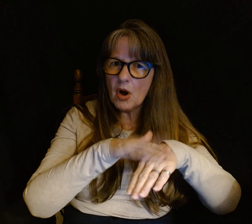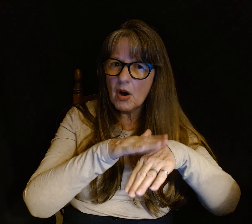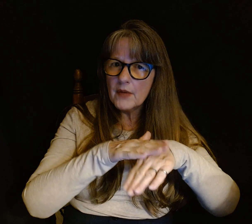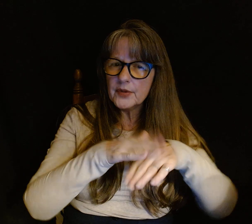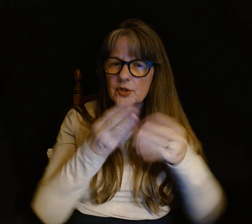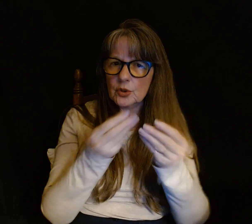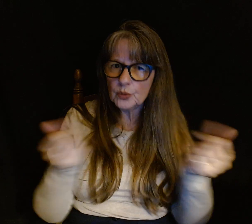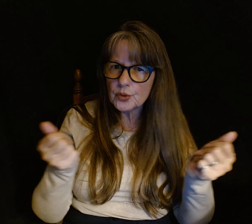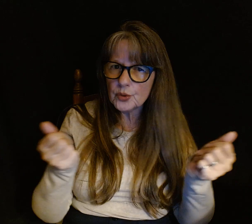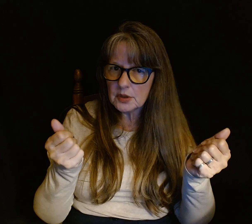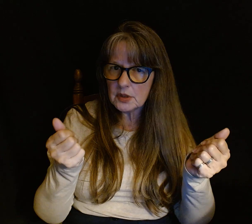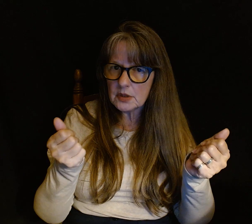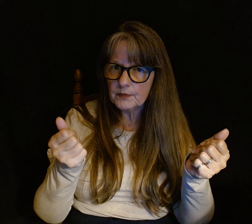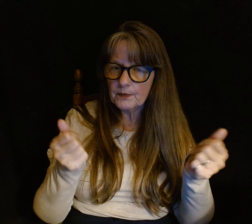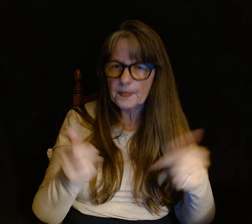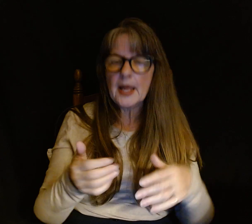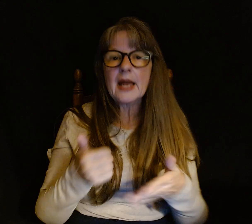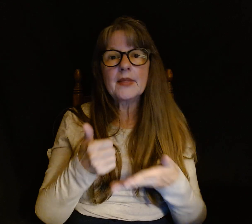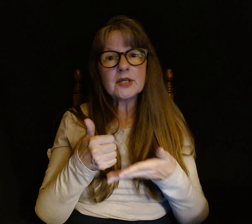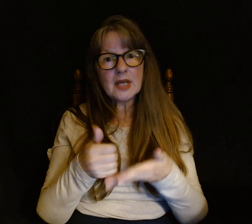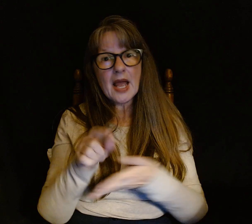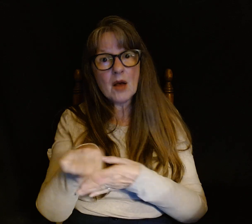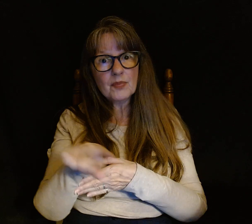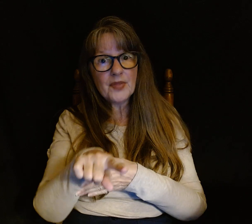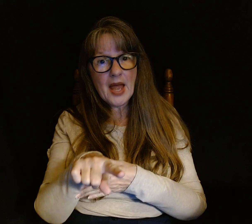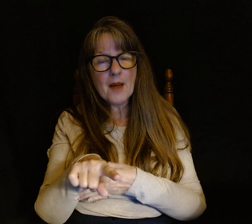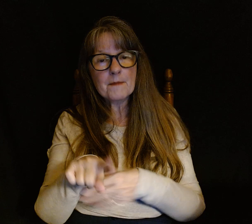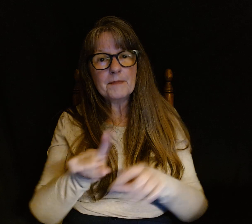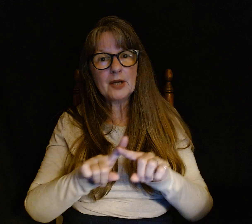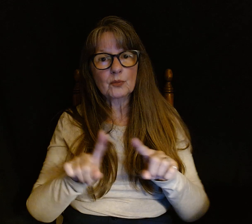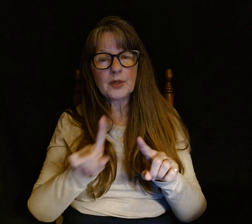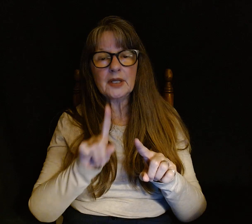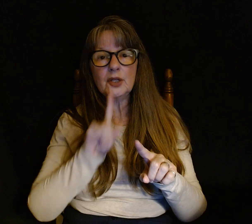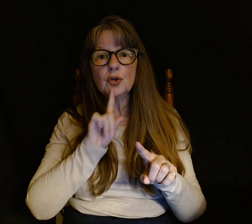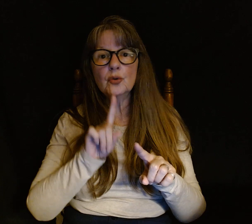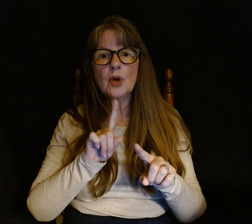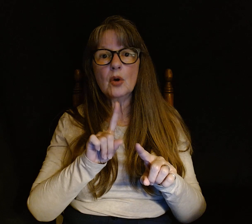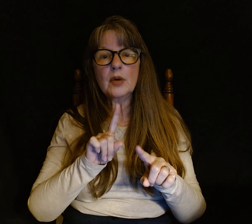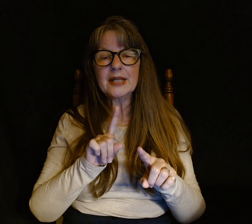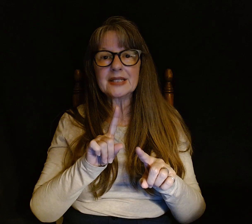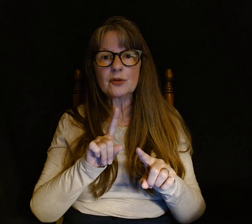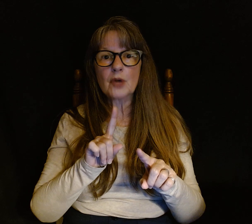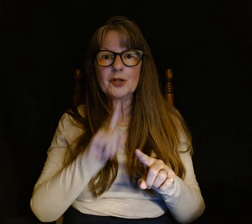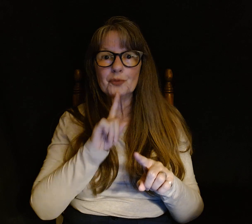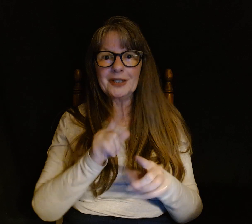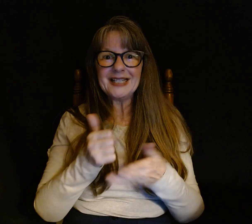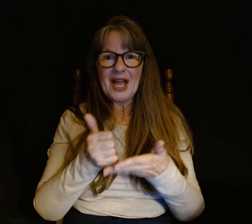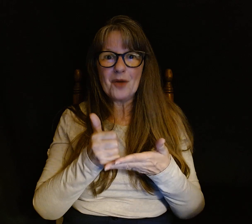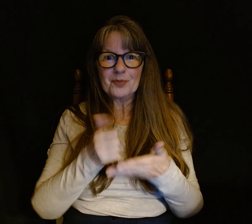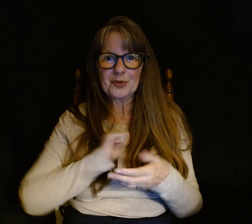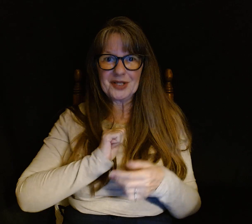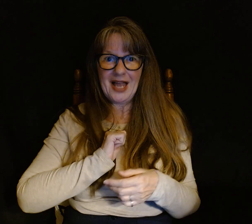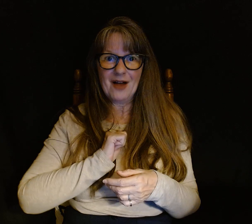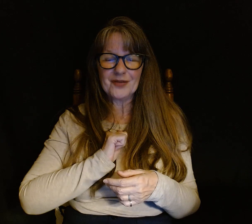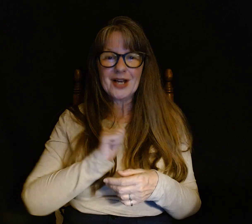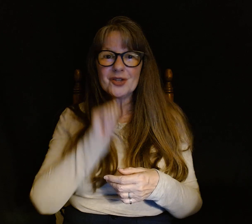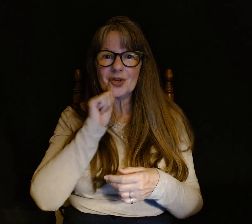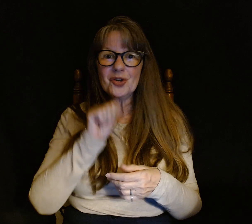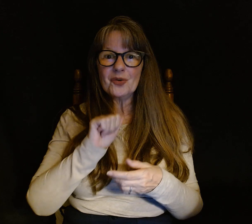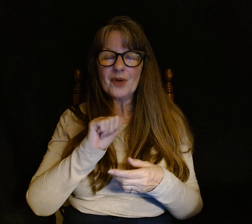on the solutions. And that's going to help them, but really you don't. It's really to help yourself, so you don't have